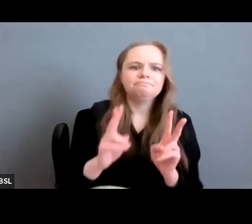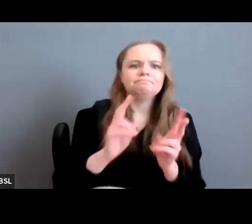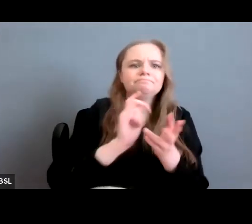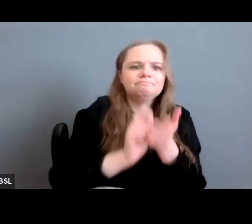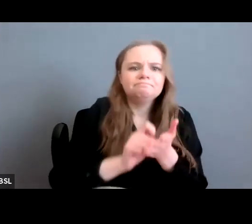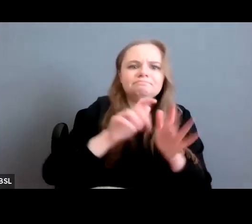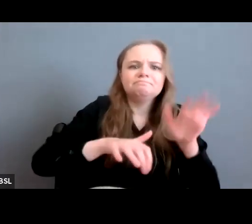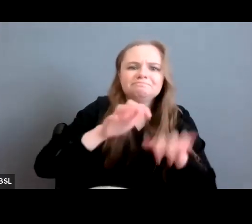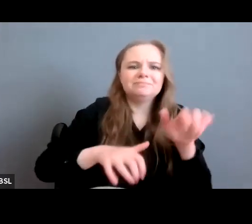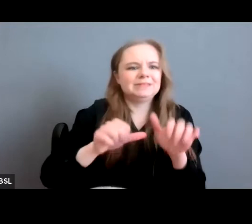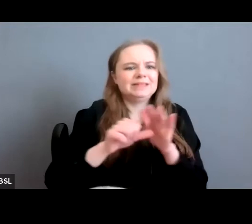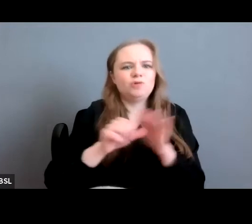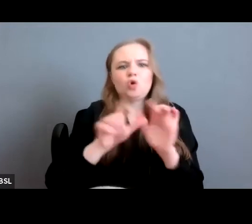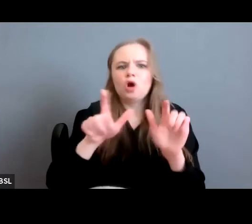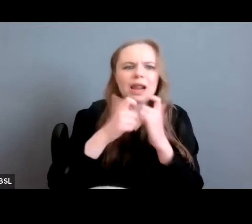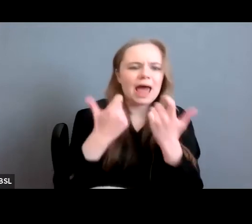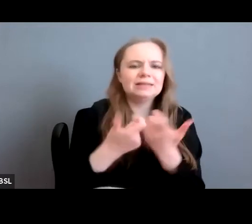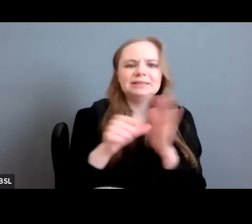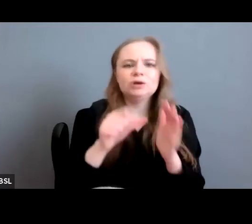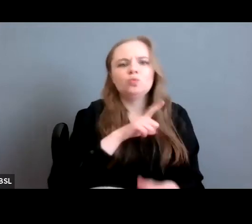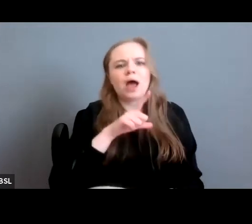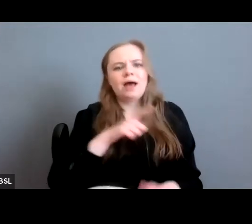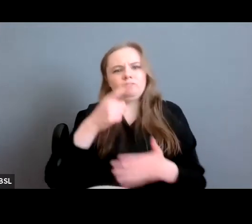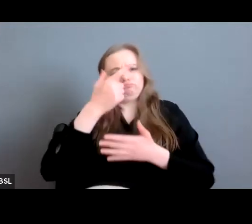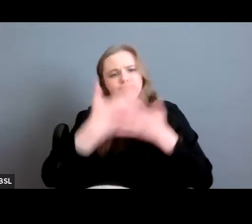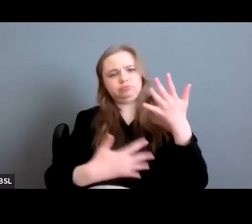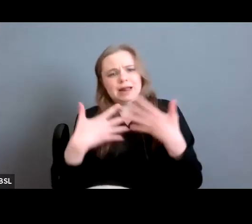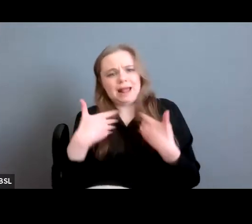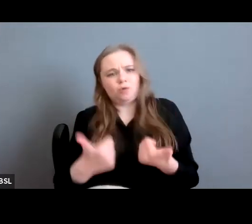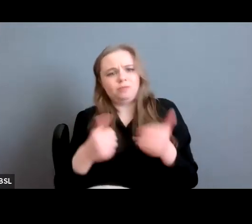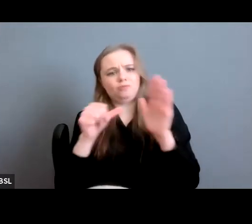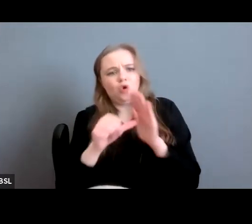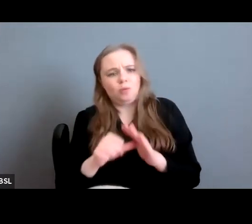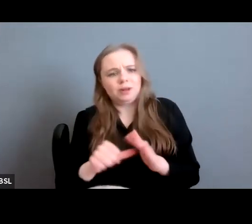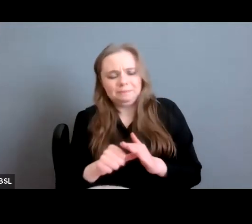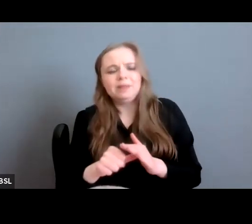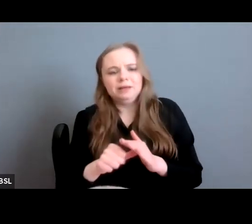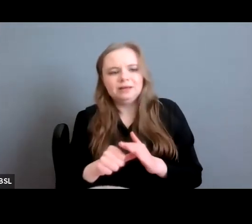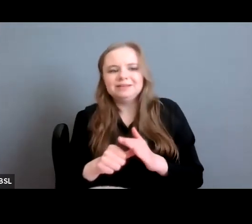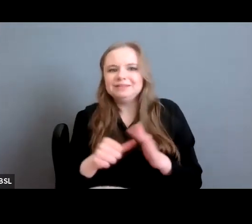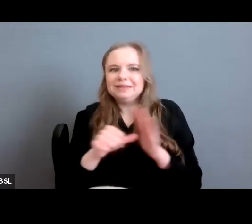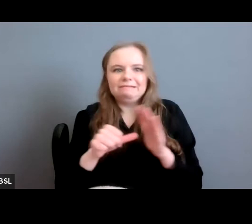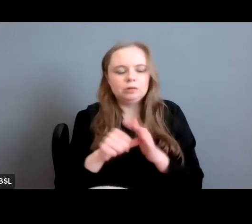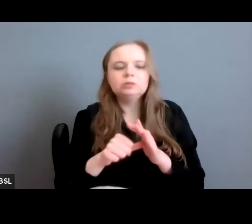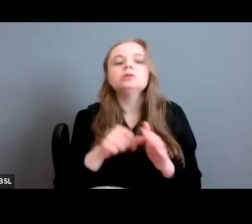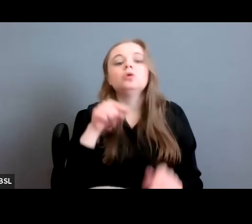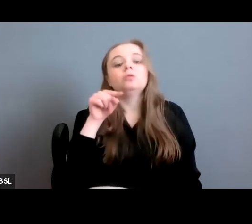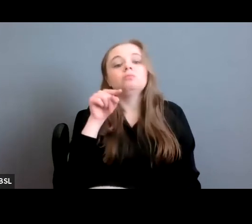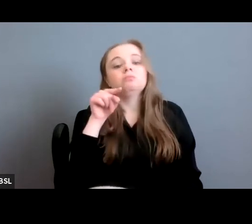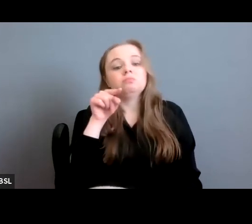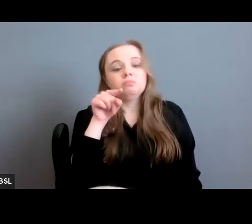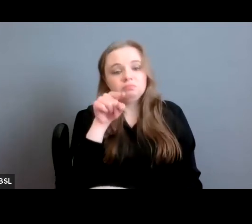health needs and varying health things at various times in the year. So something like this would have been really supportive and